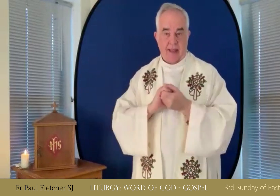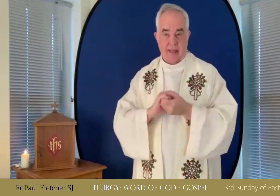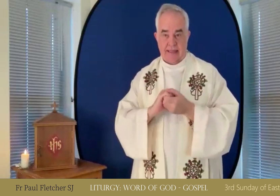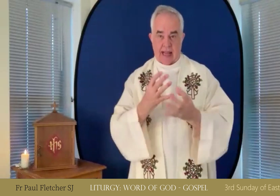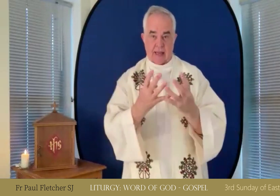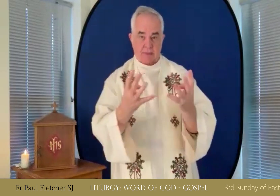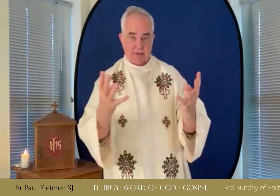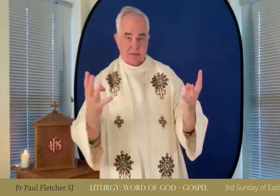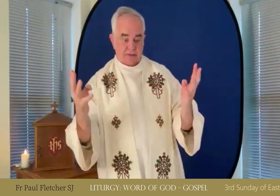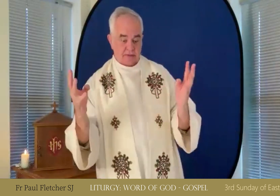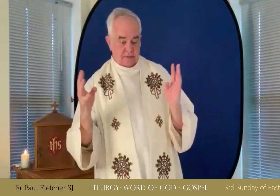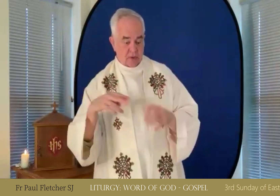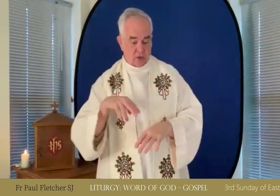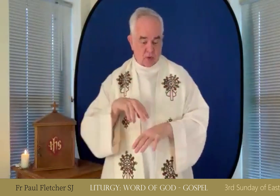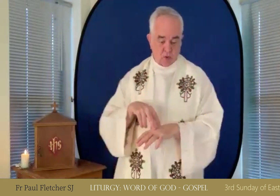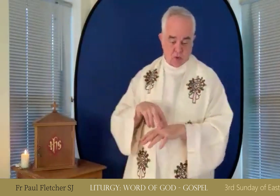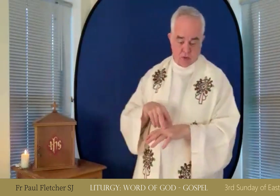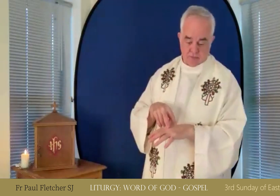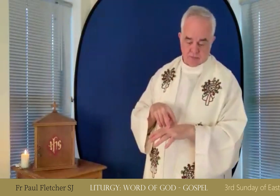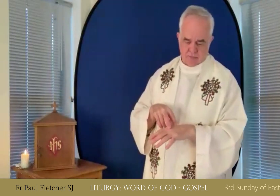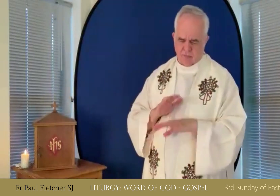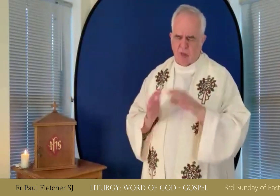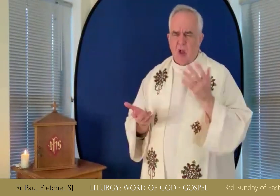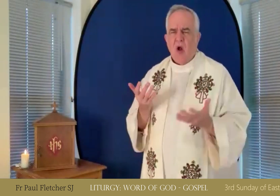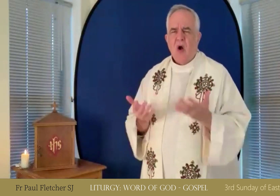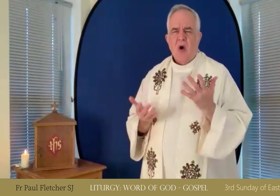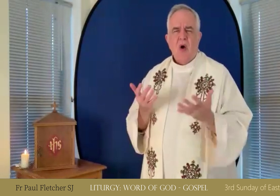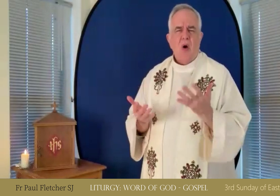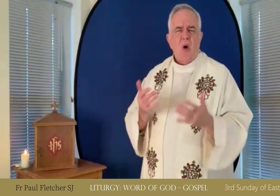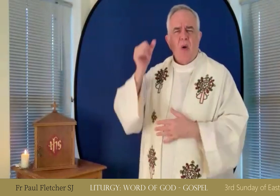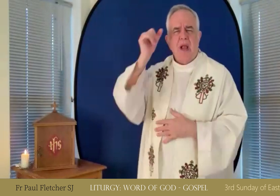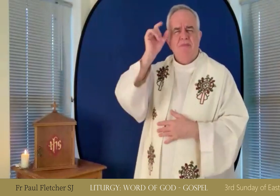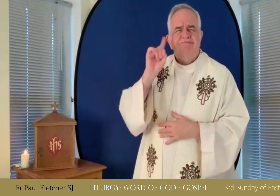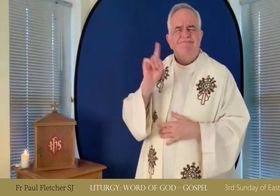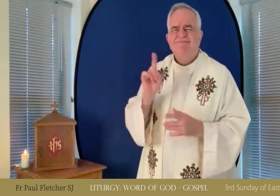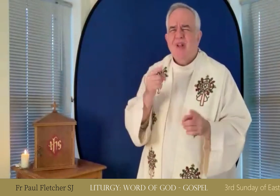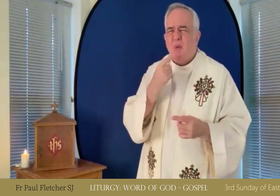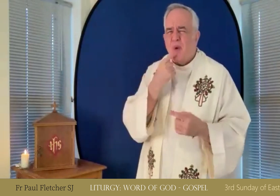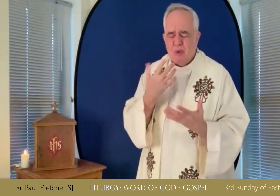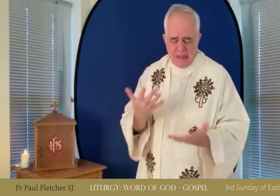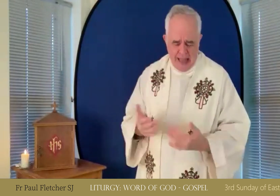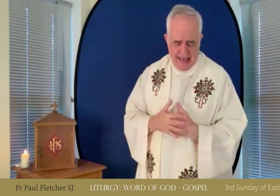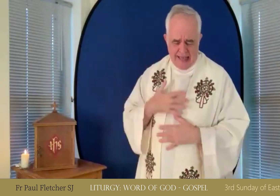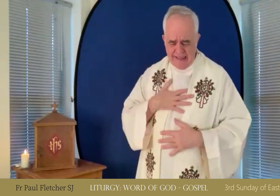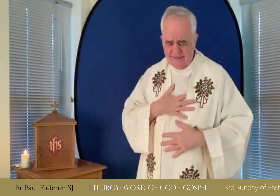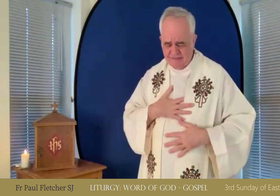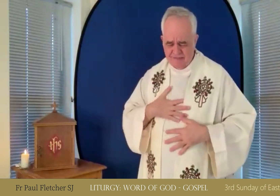The blood first group. What worry? What to play?